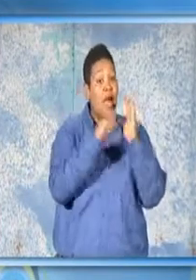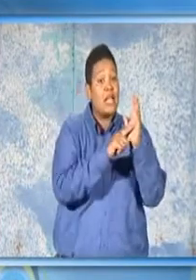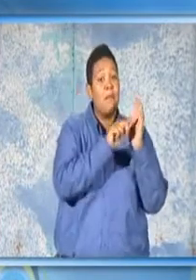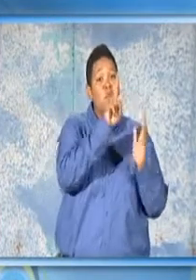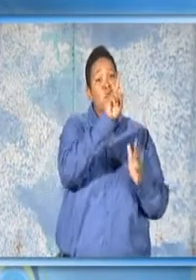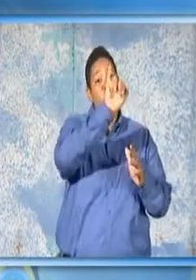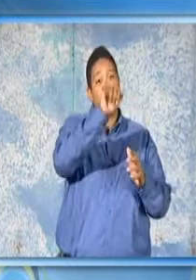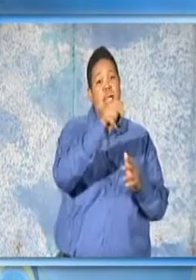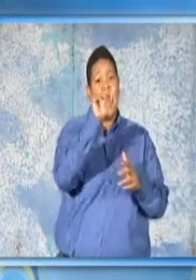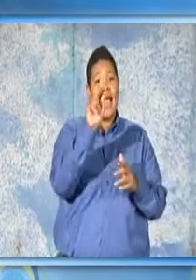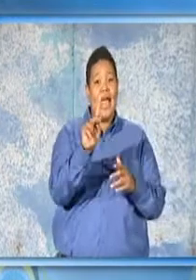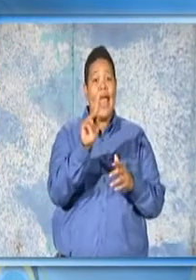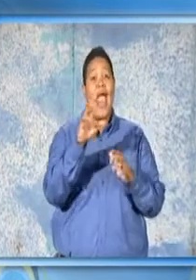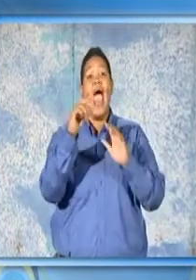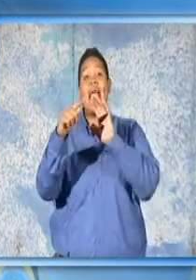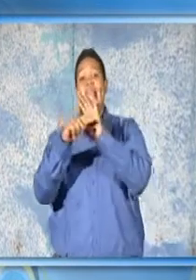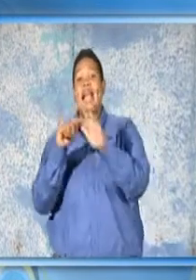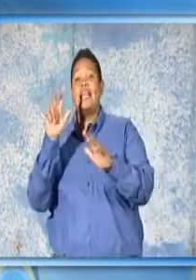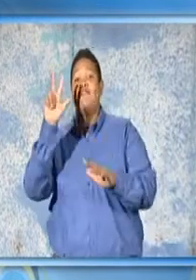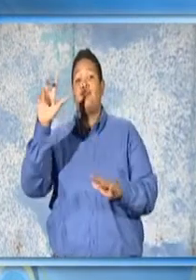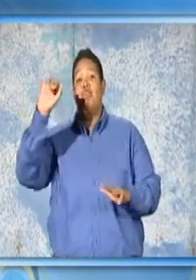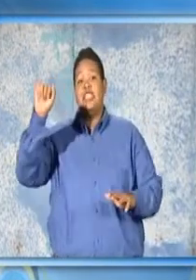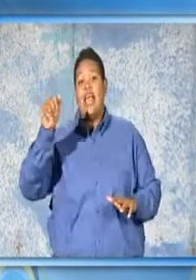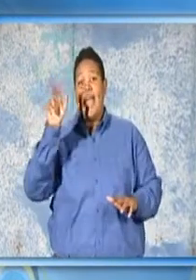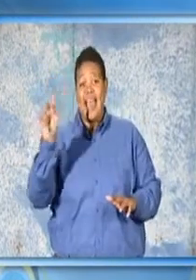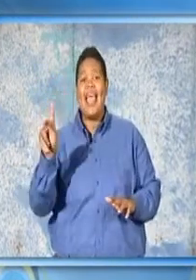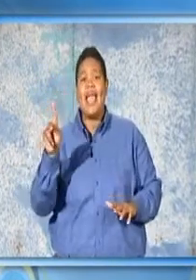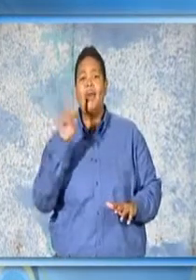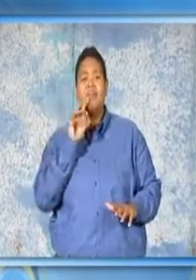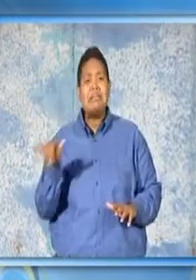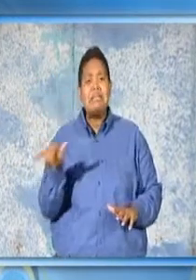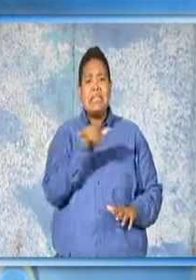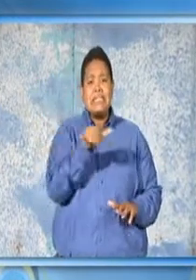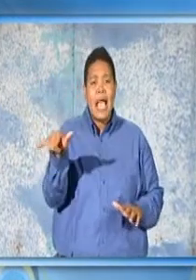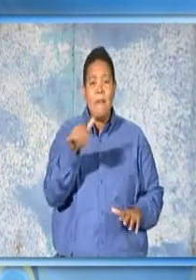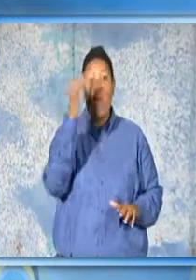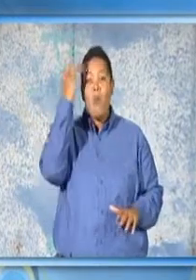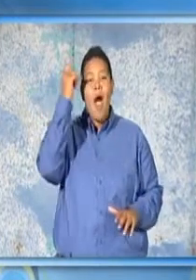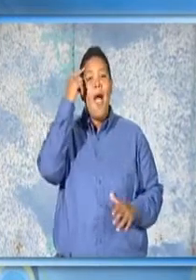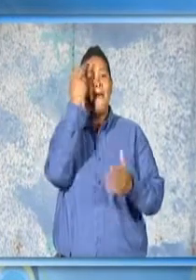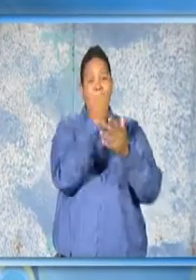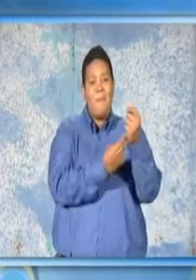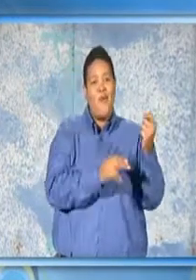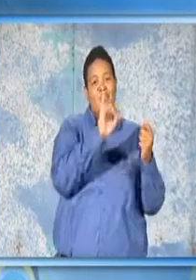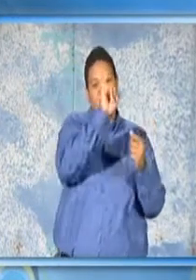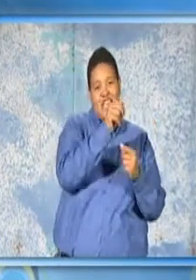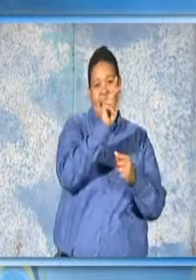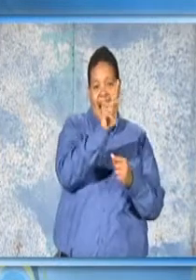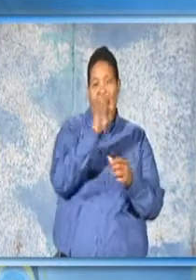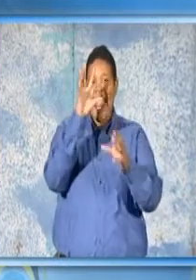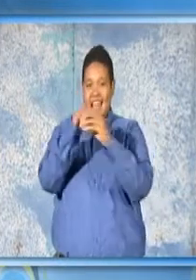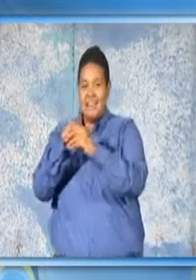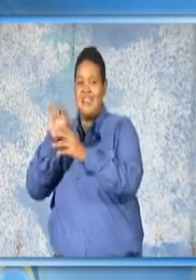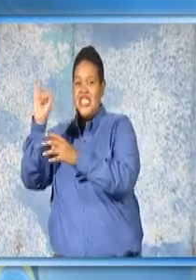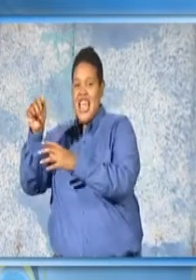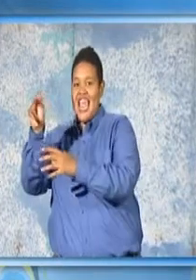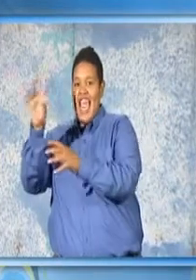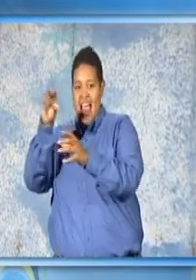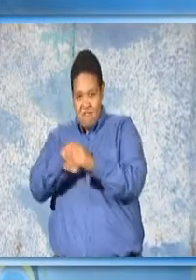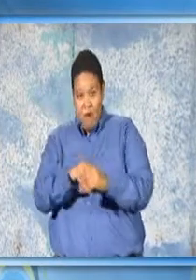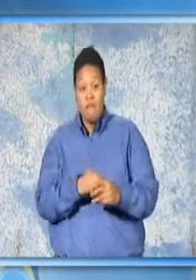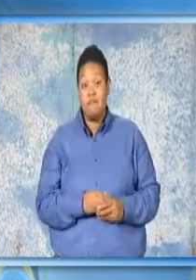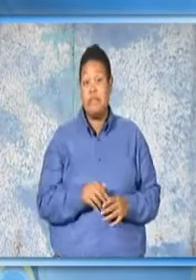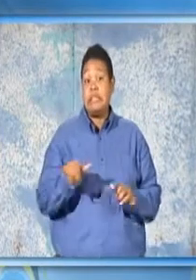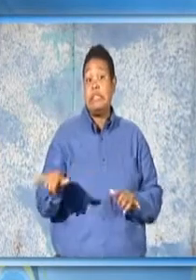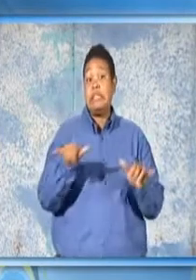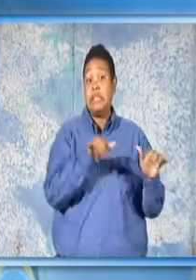2jk and negative 3jk are like terms because they both have j and k in common. On the